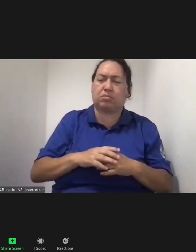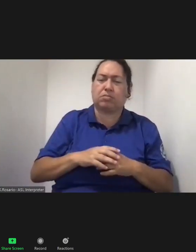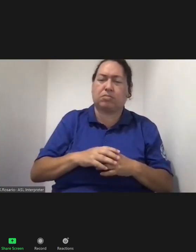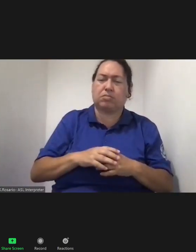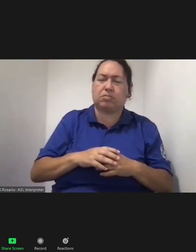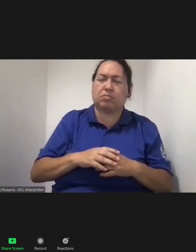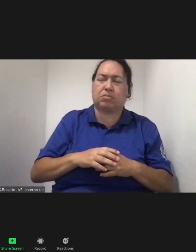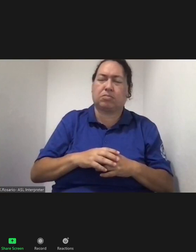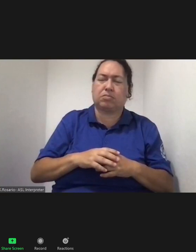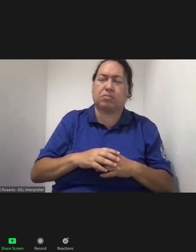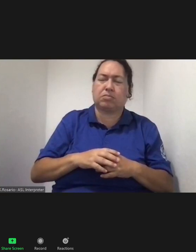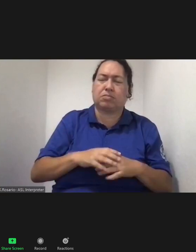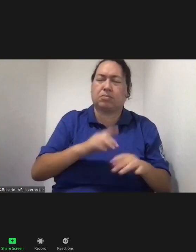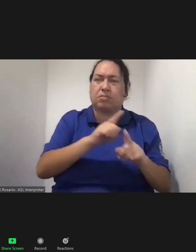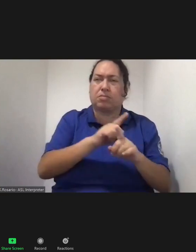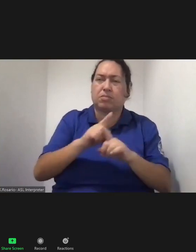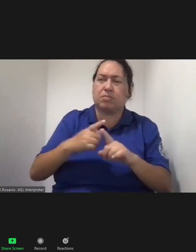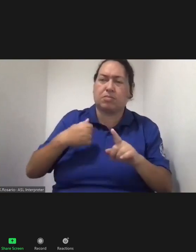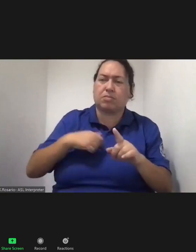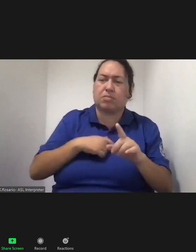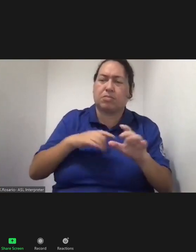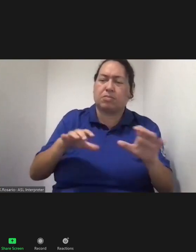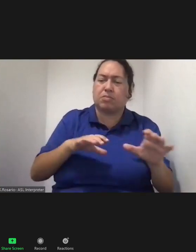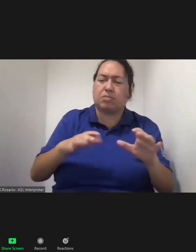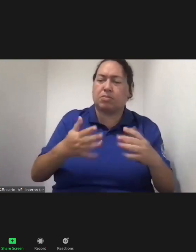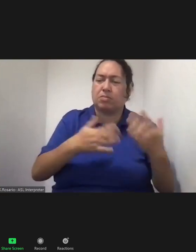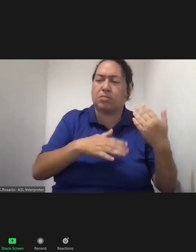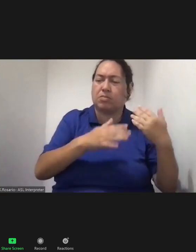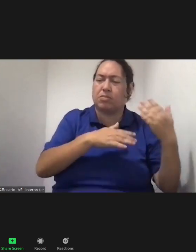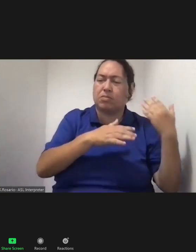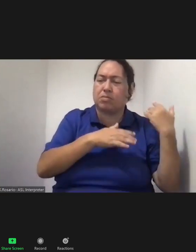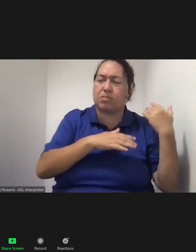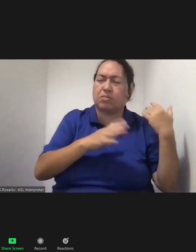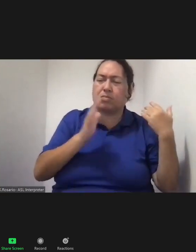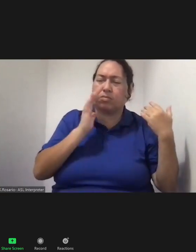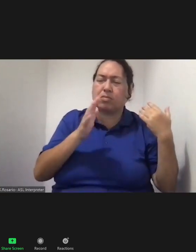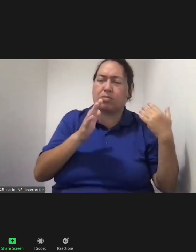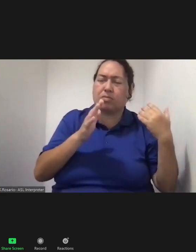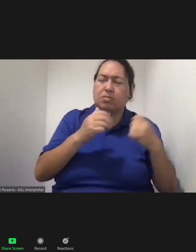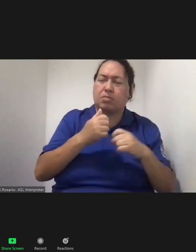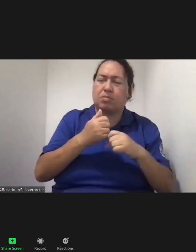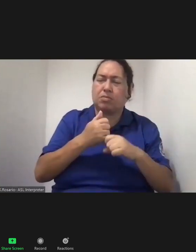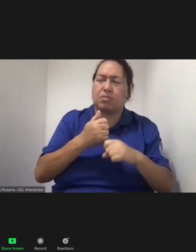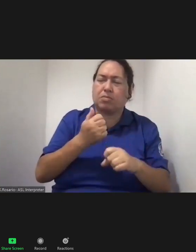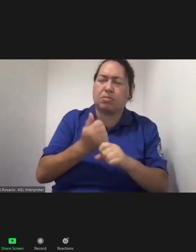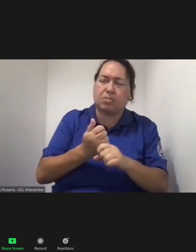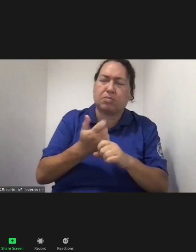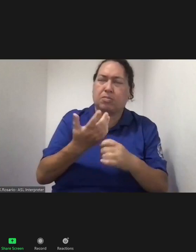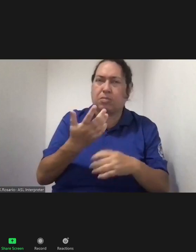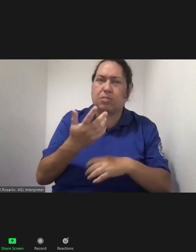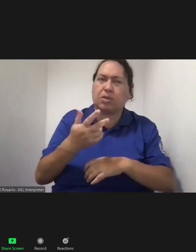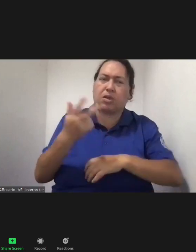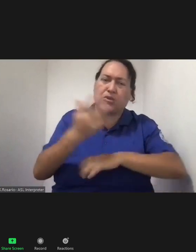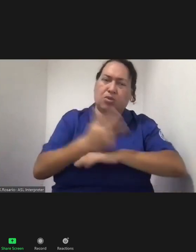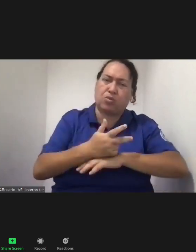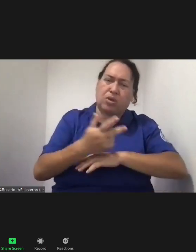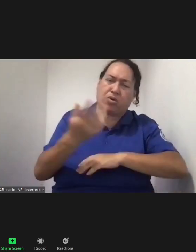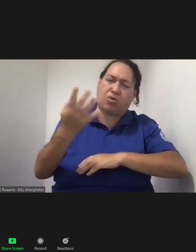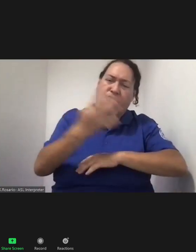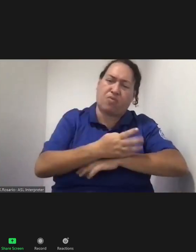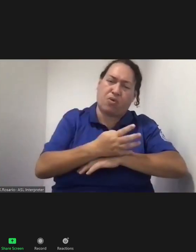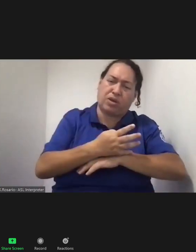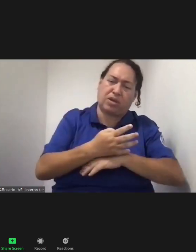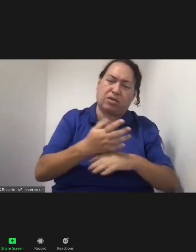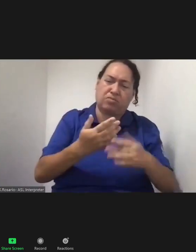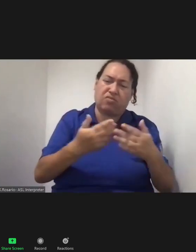As we have done in the past, Nestor, will probably make it maybe 3-4 days before it's effective.